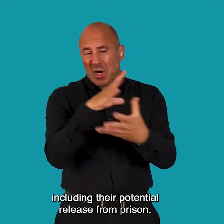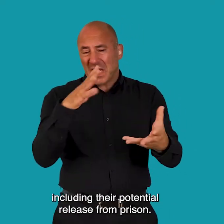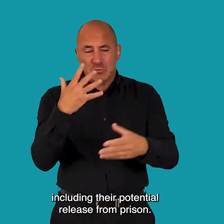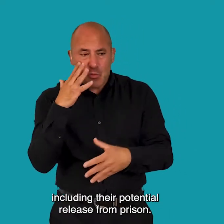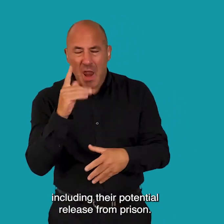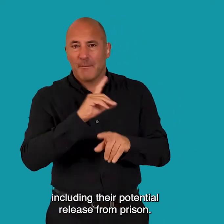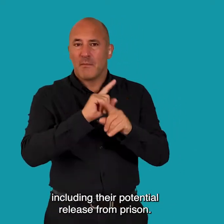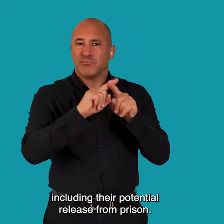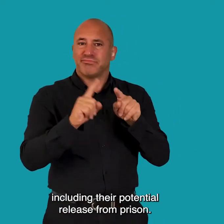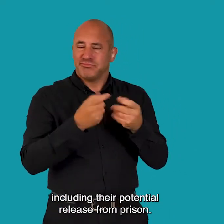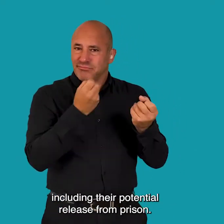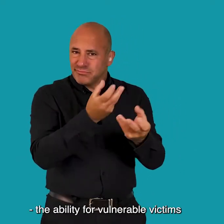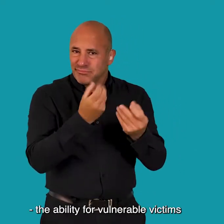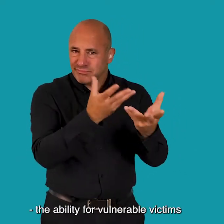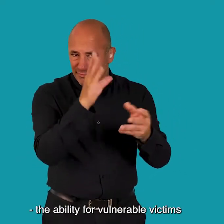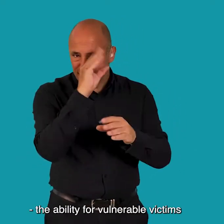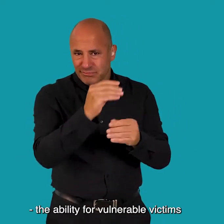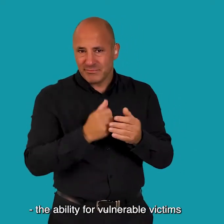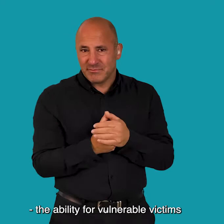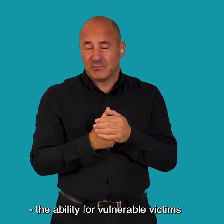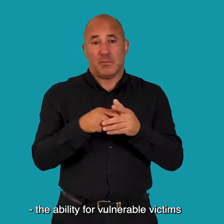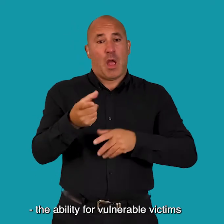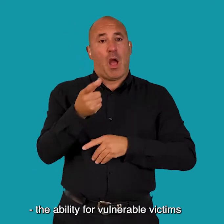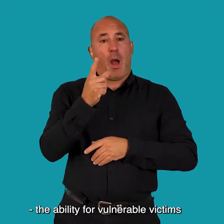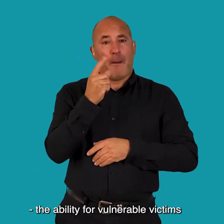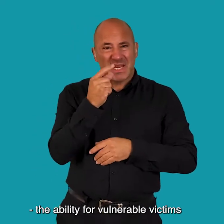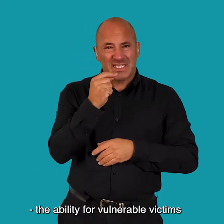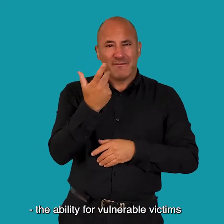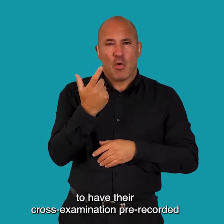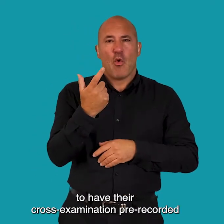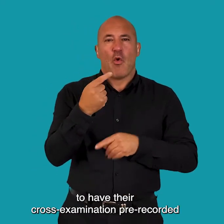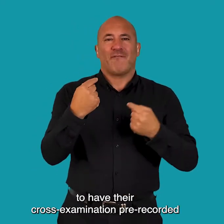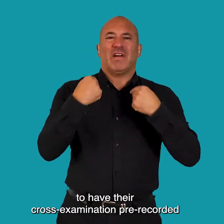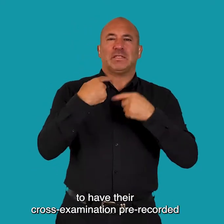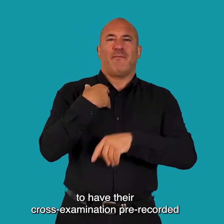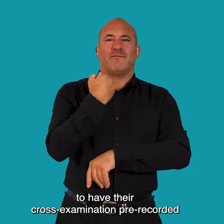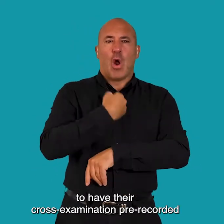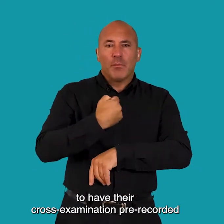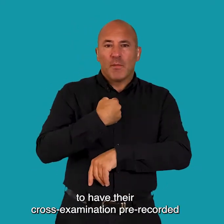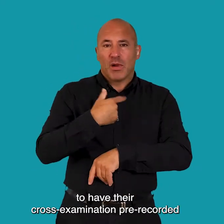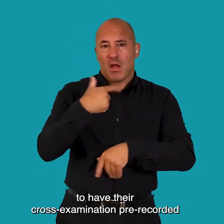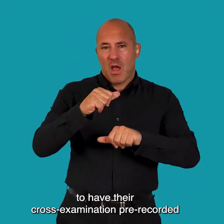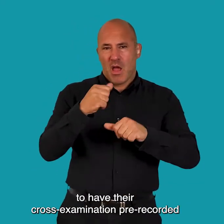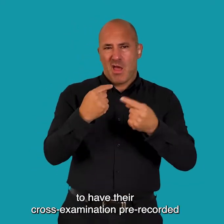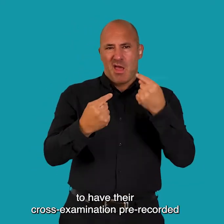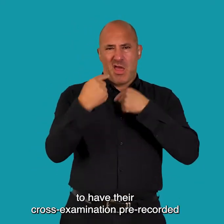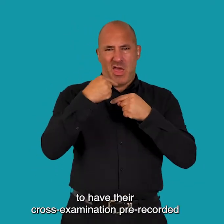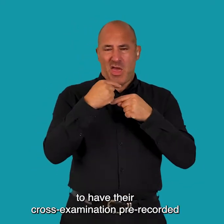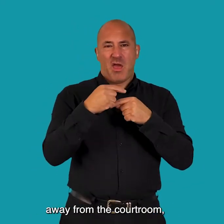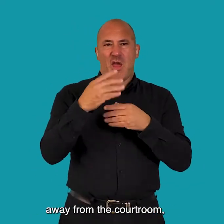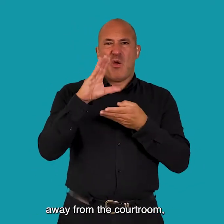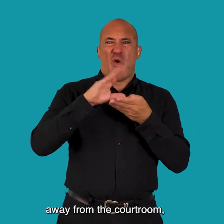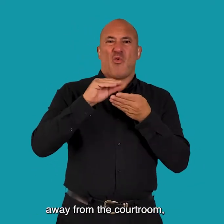from prison. The ability for vulnerable victims to have their cross-examination pre-recorded away from the